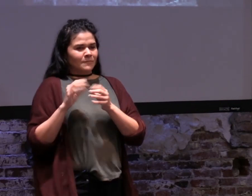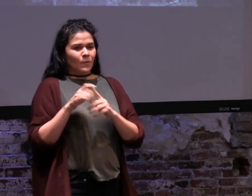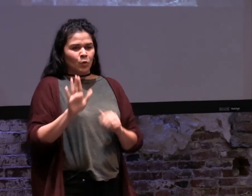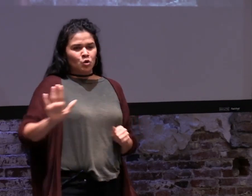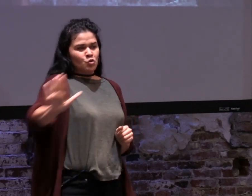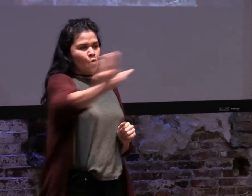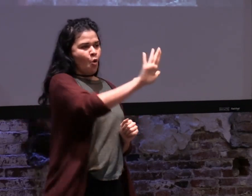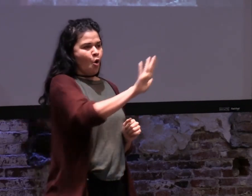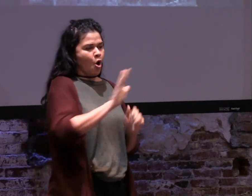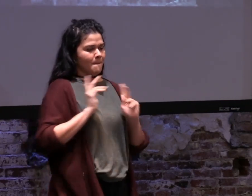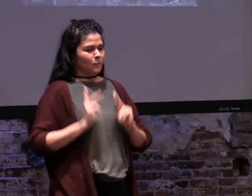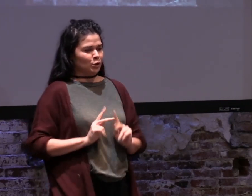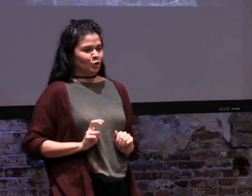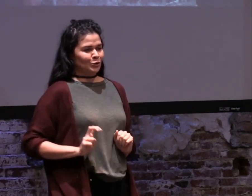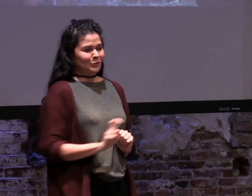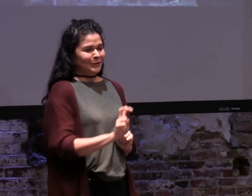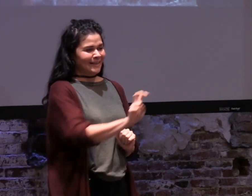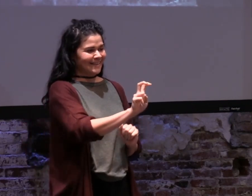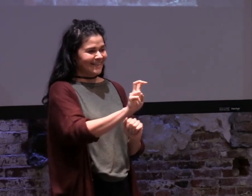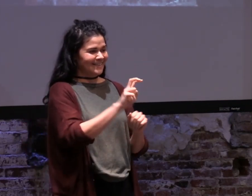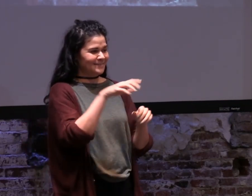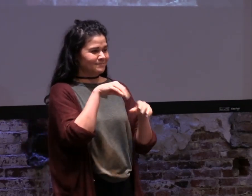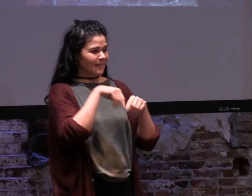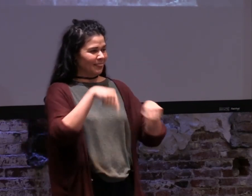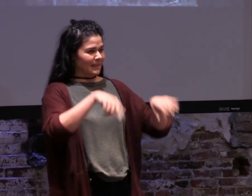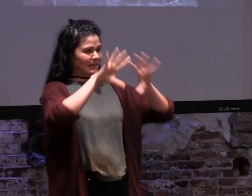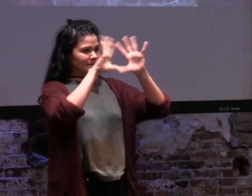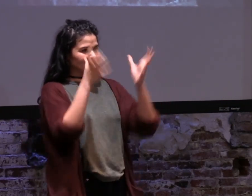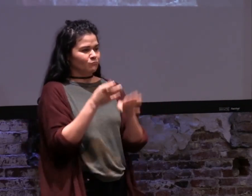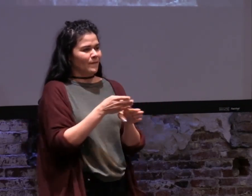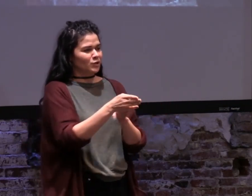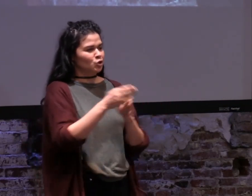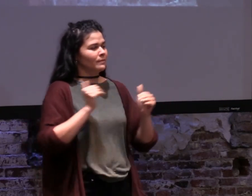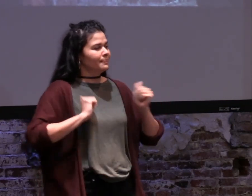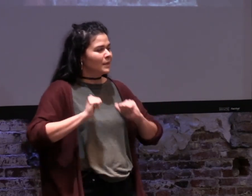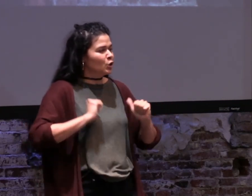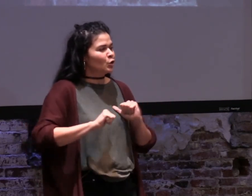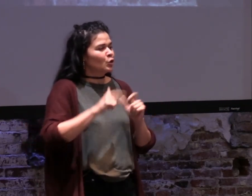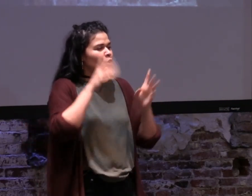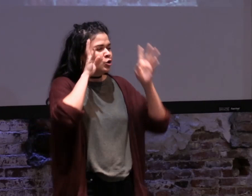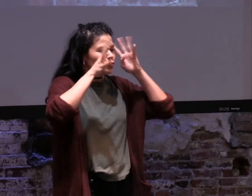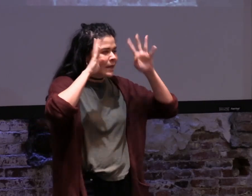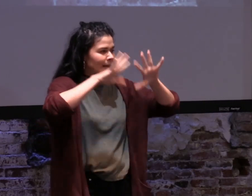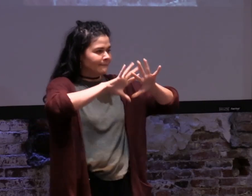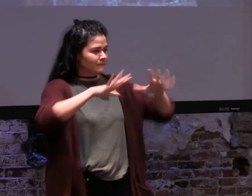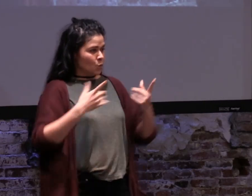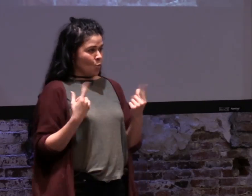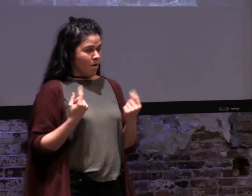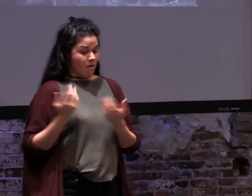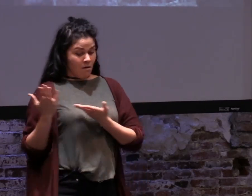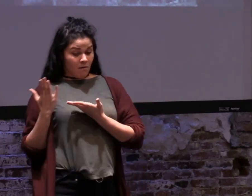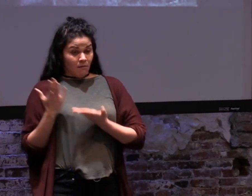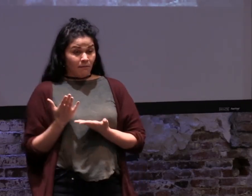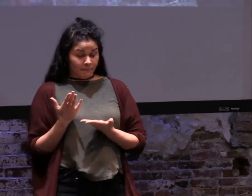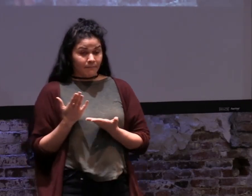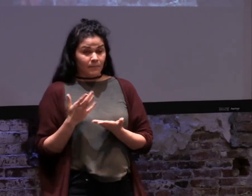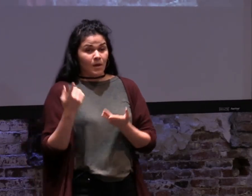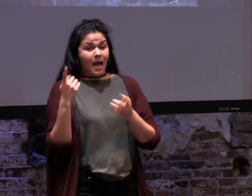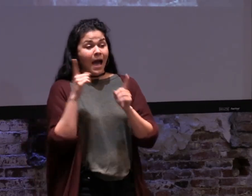We have an altar, and this is your personal journey. So you are bringing things creatively to professional